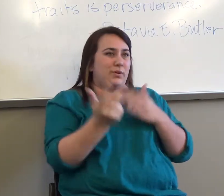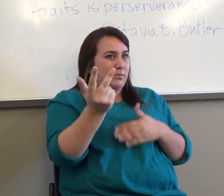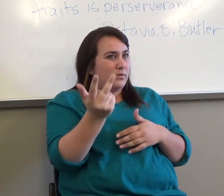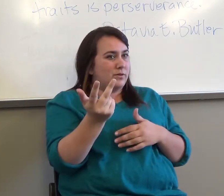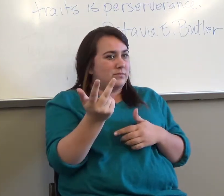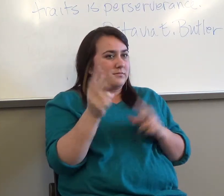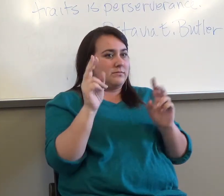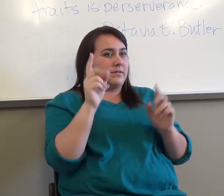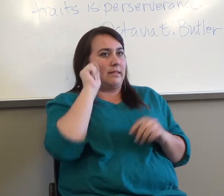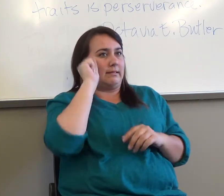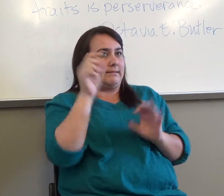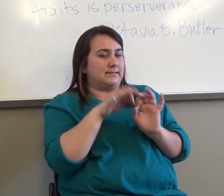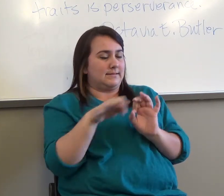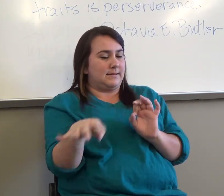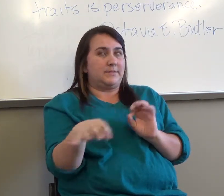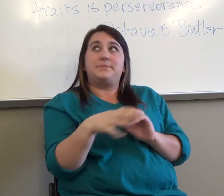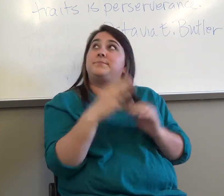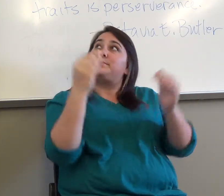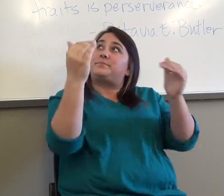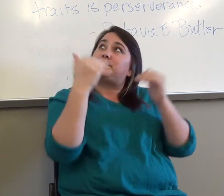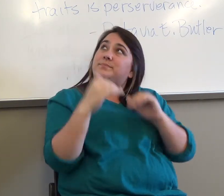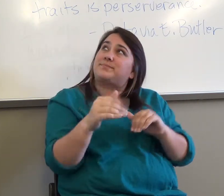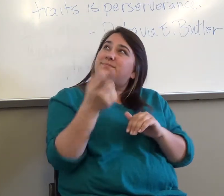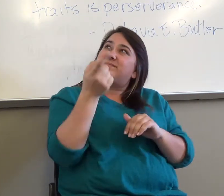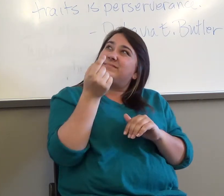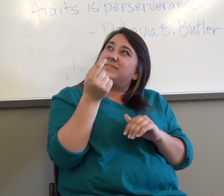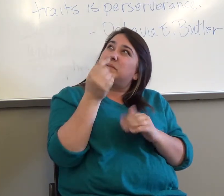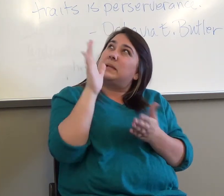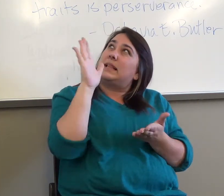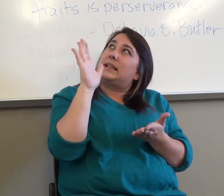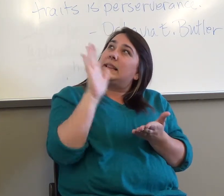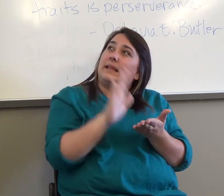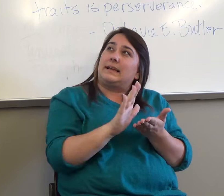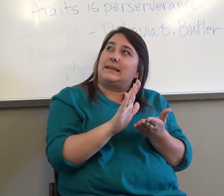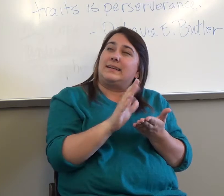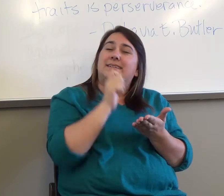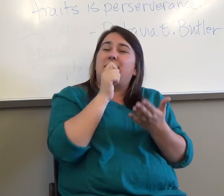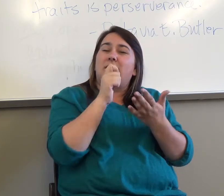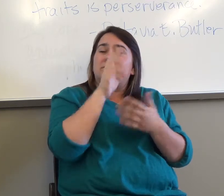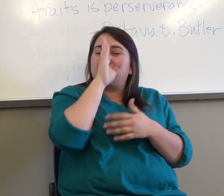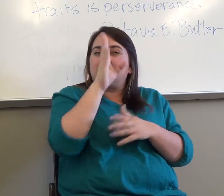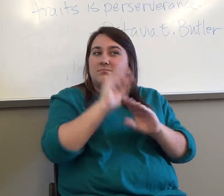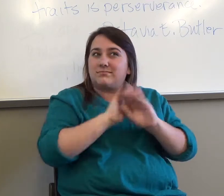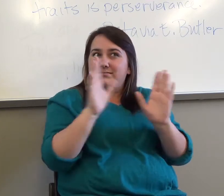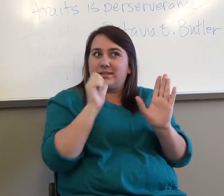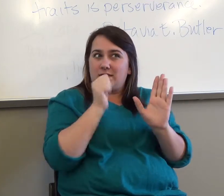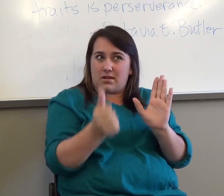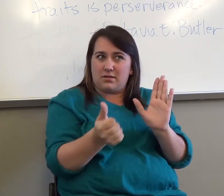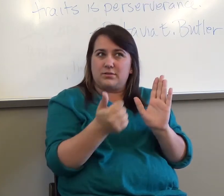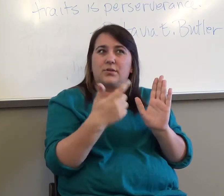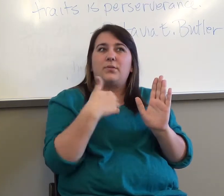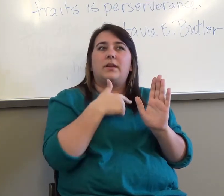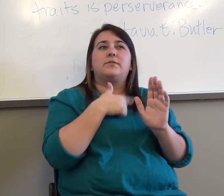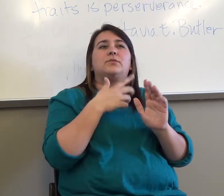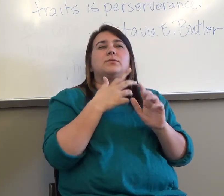statement. Now this is a little bit less straightforward. So we need to ask several questions